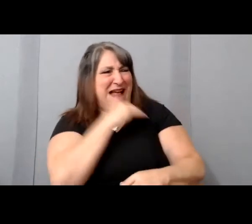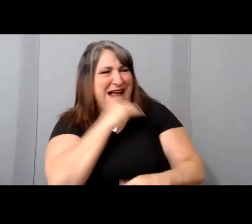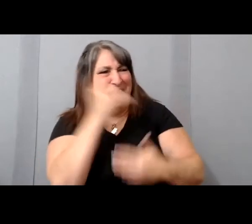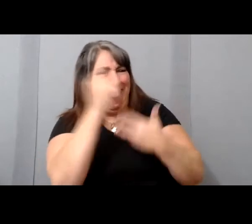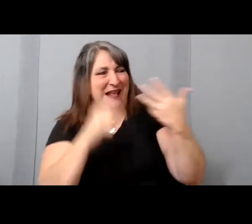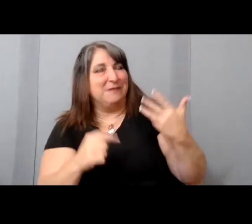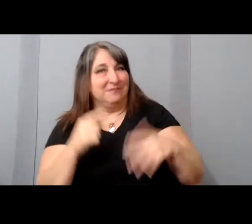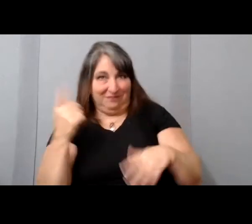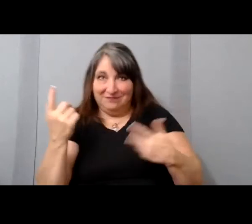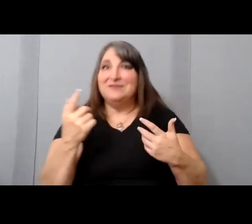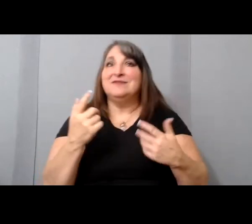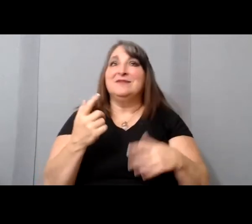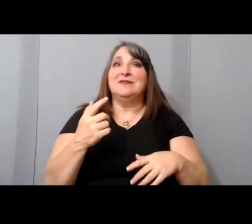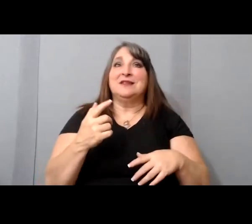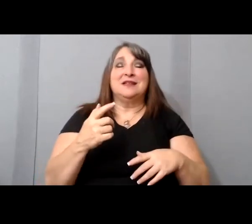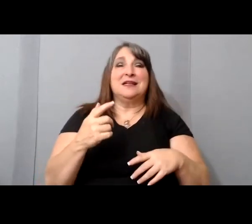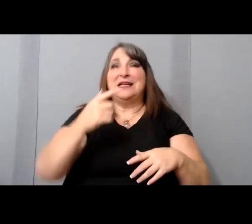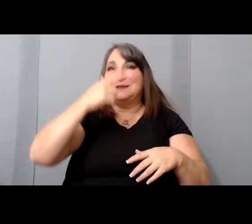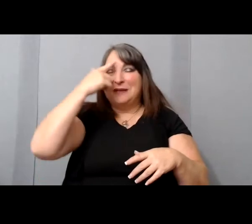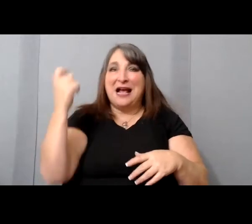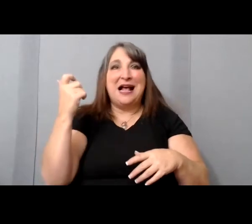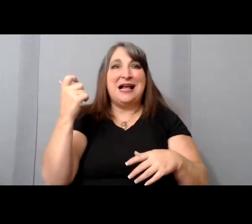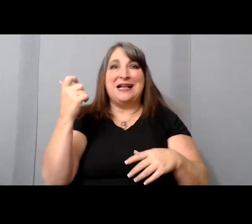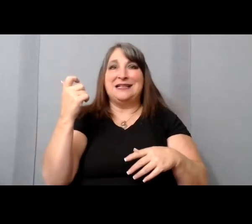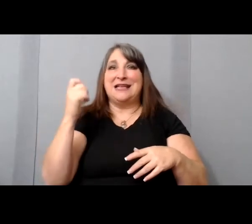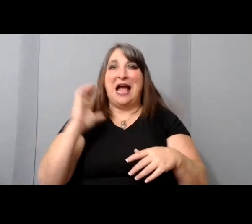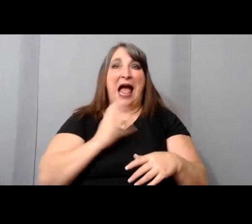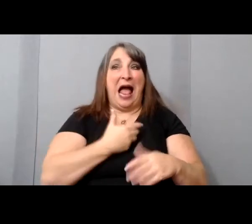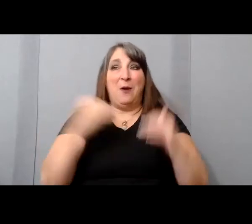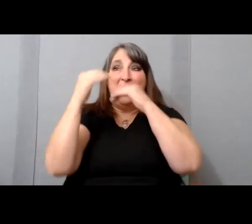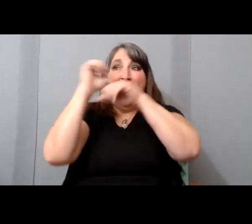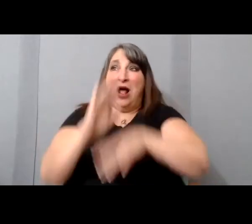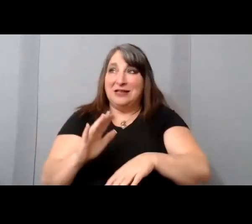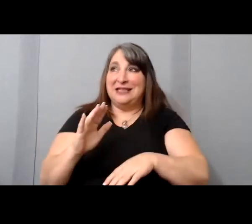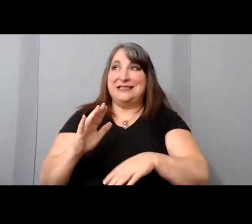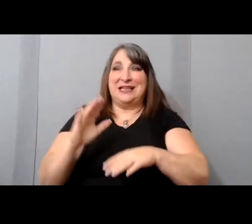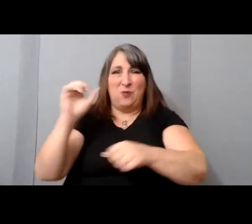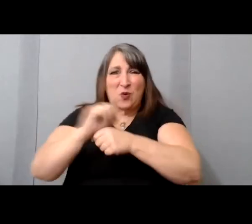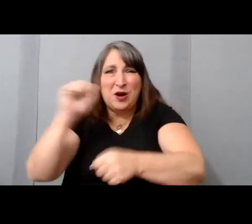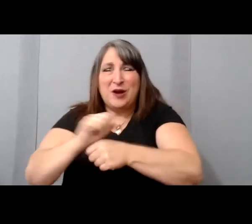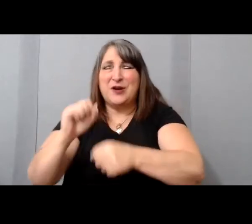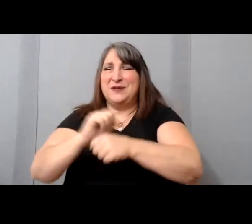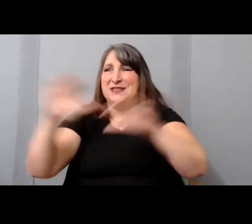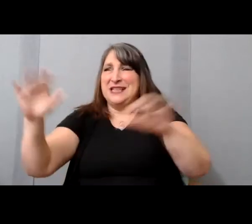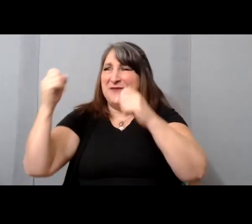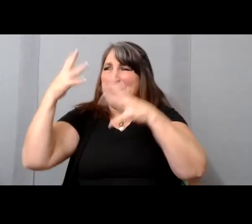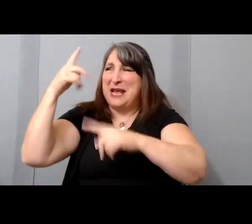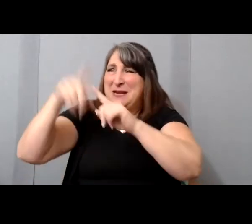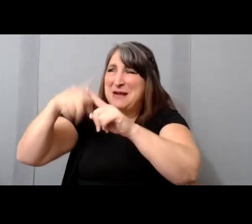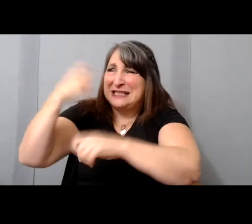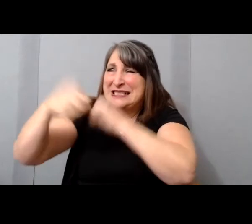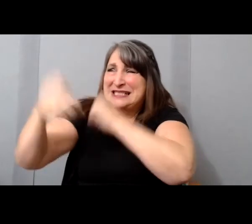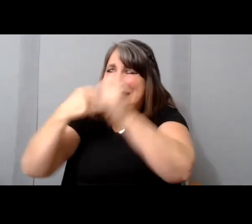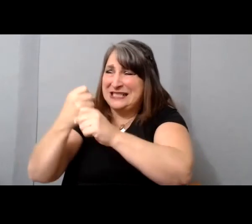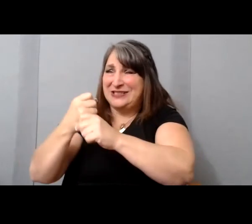wasn't inevitable. It's because of the hard work that my colleagues and I across the country have put in for months and years leading up to